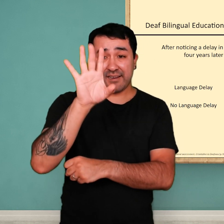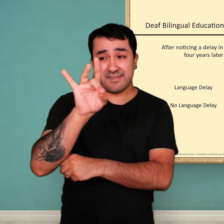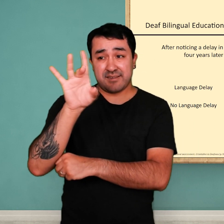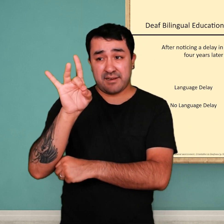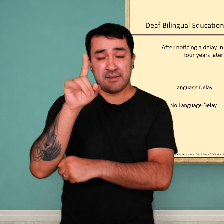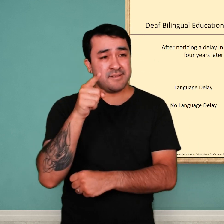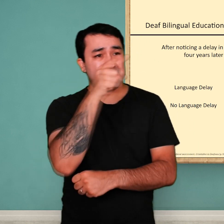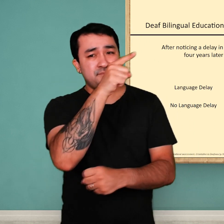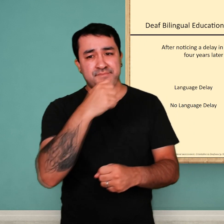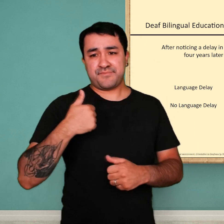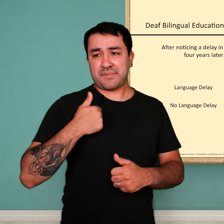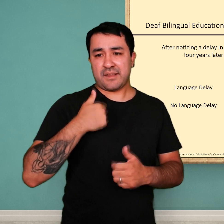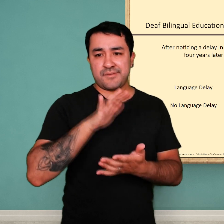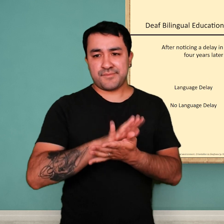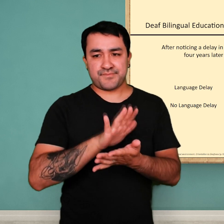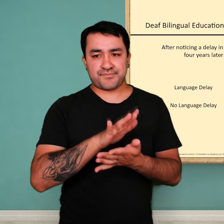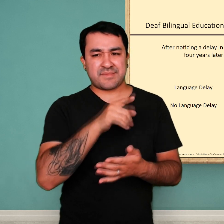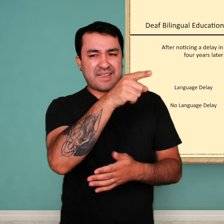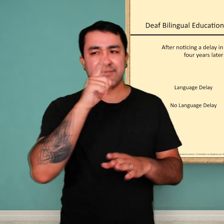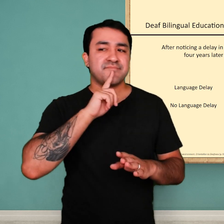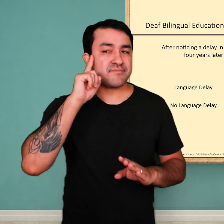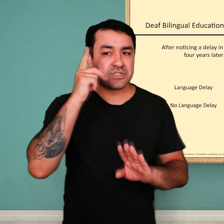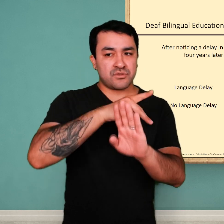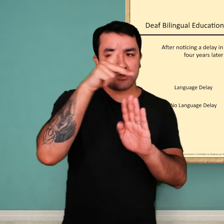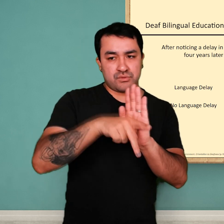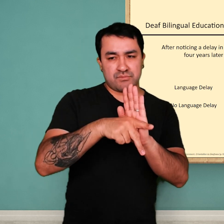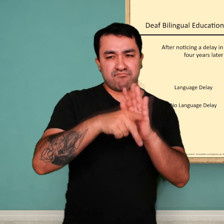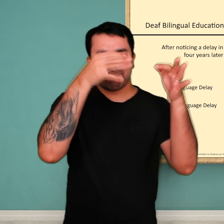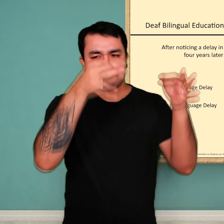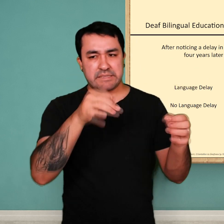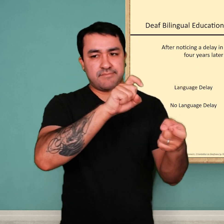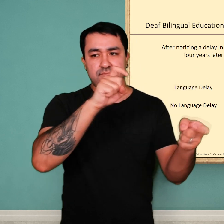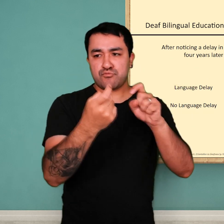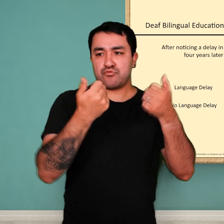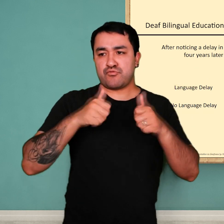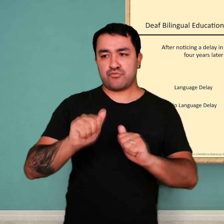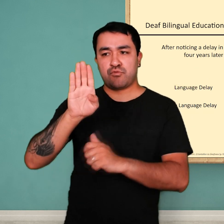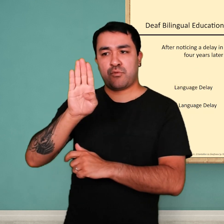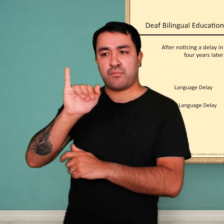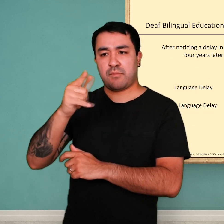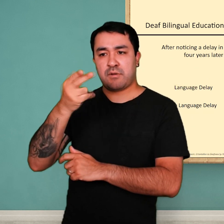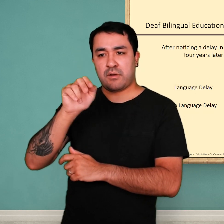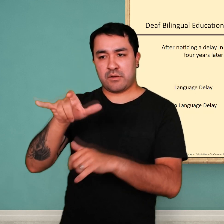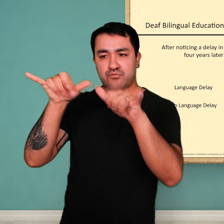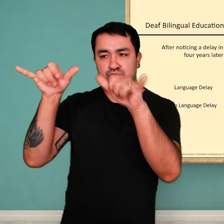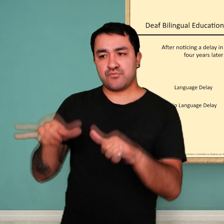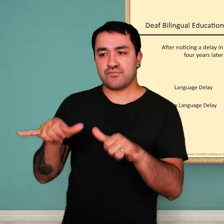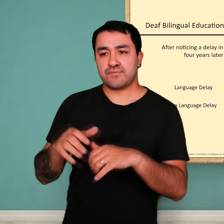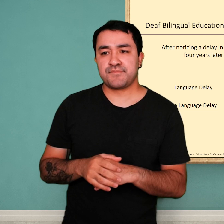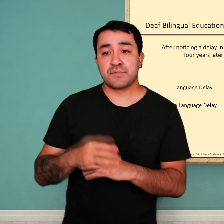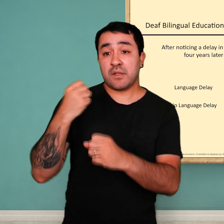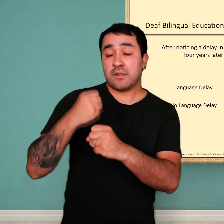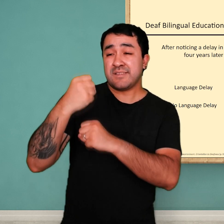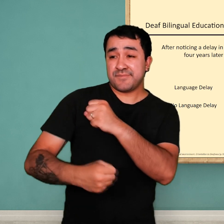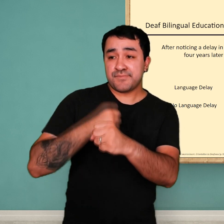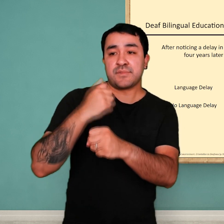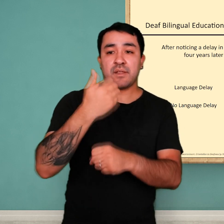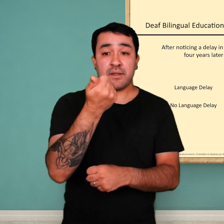program shifted to a bilingual approach. Before the change in 1988, 70% of the deaf students who attended